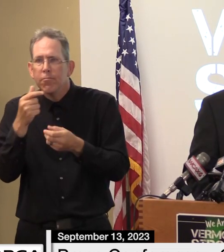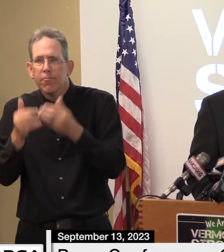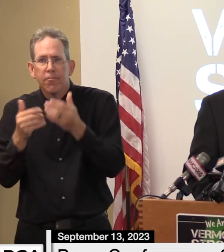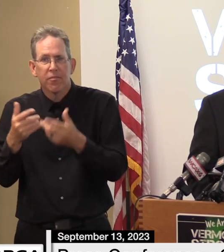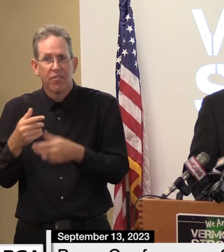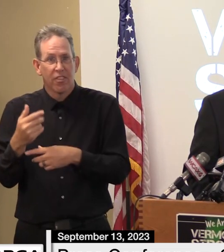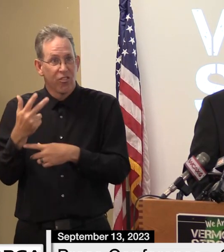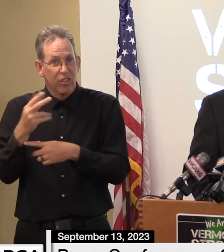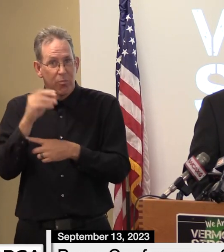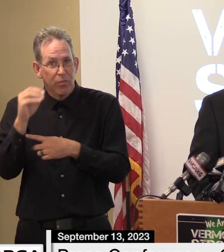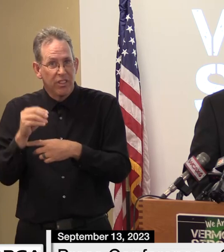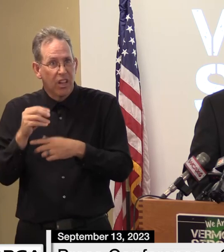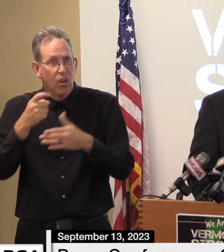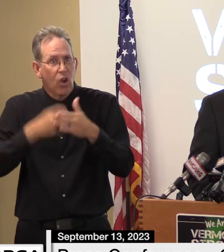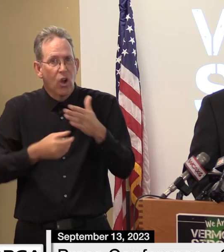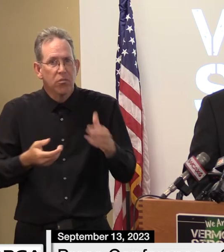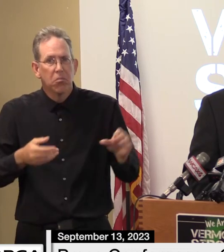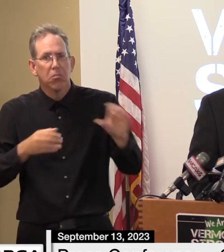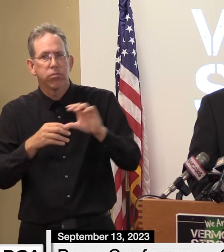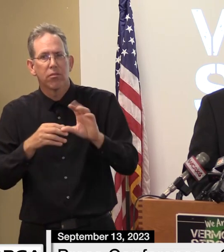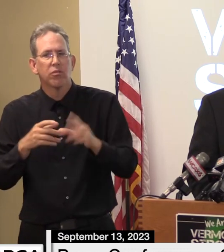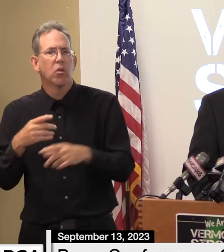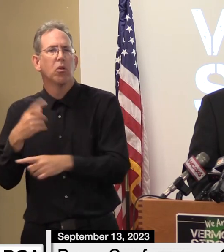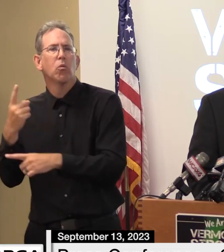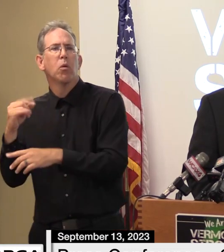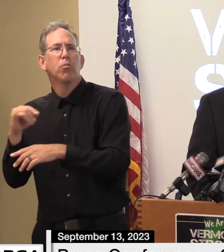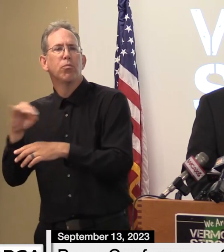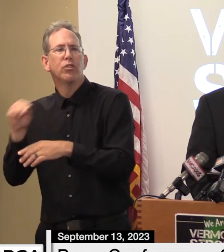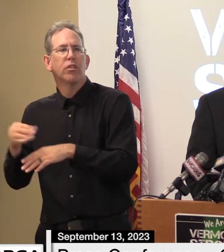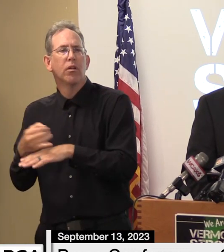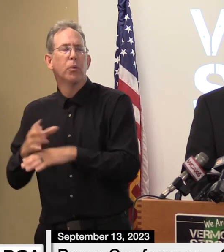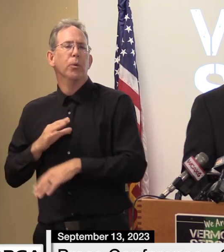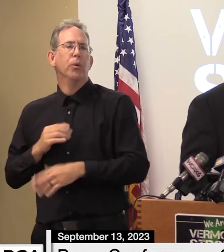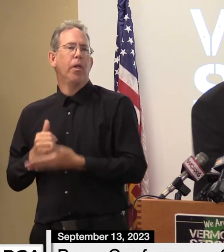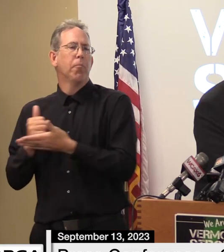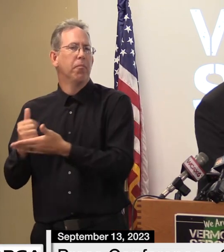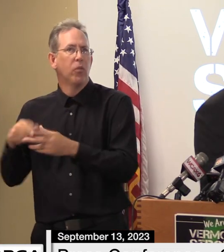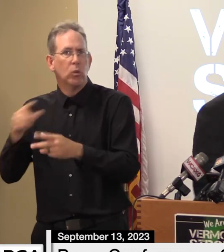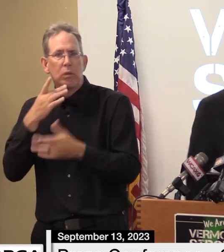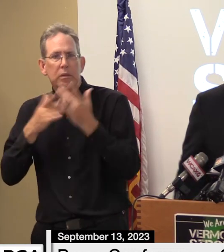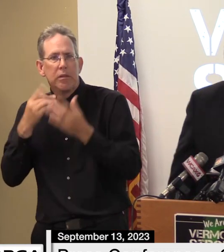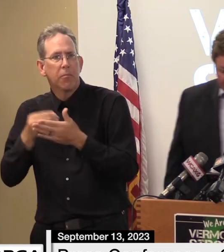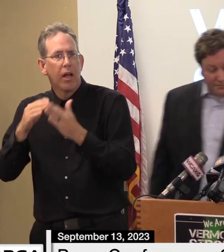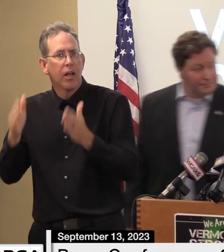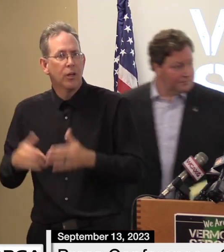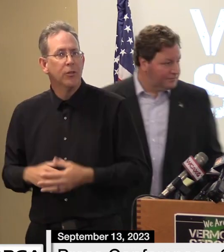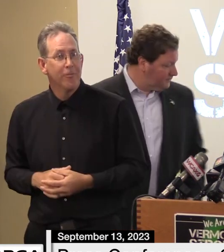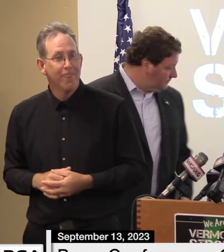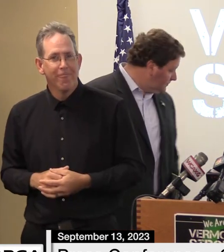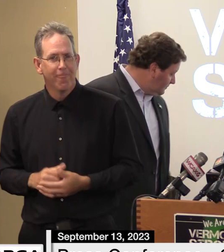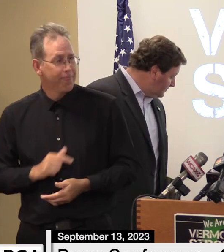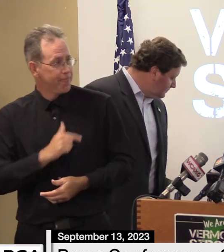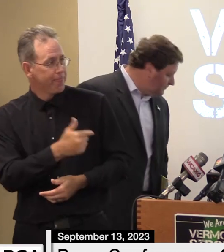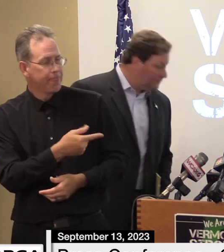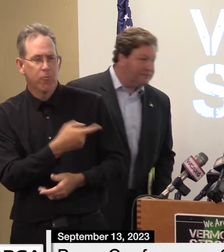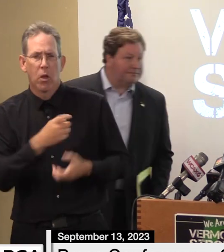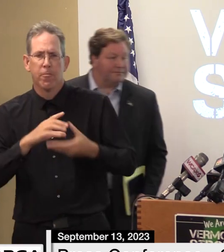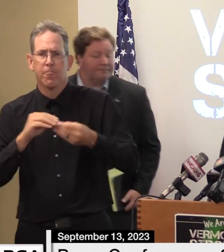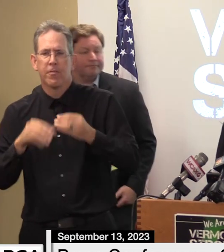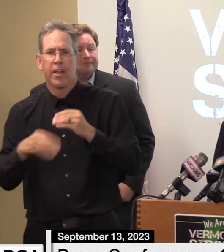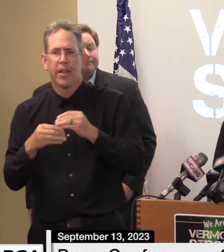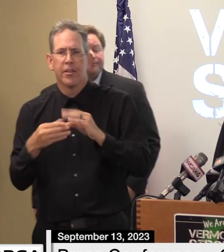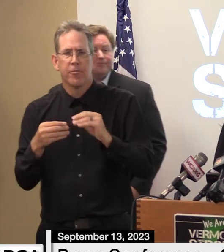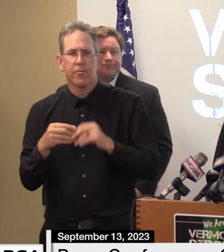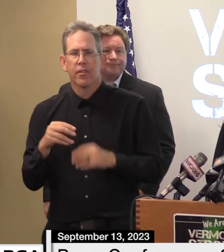plus increase in costs. We'll be providing low-cost capital to these projects. Go ahead, Martin. If I may, those